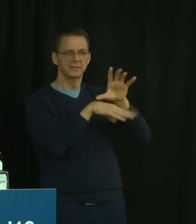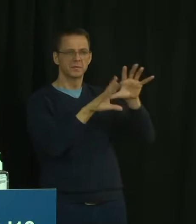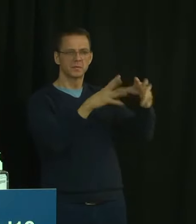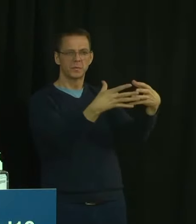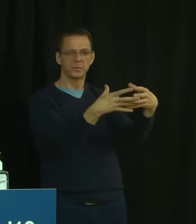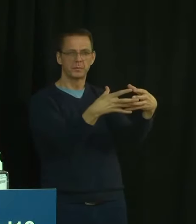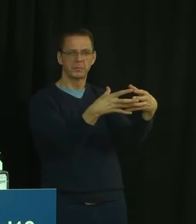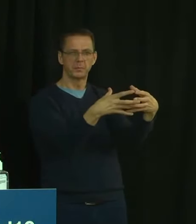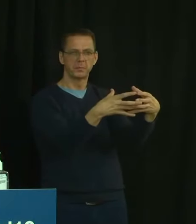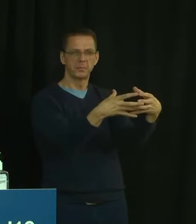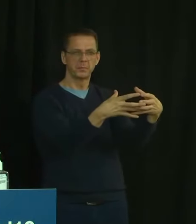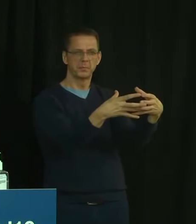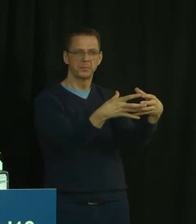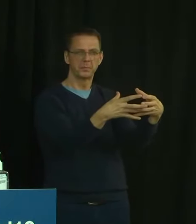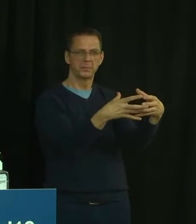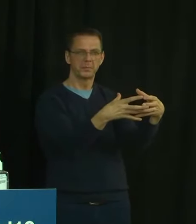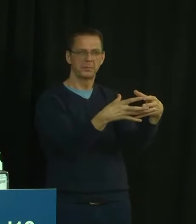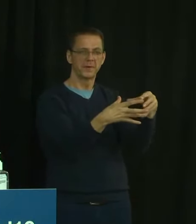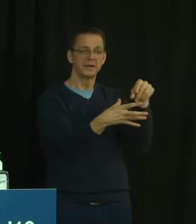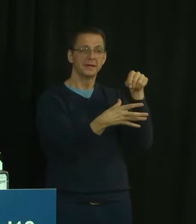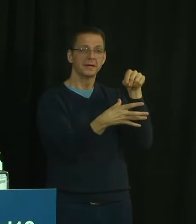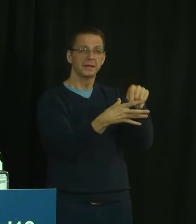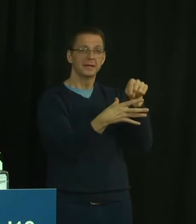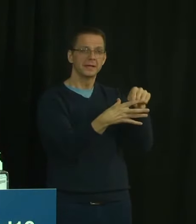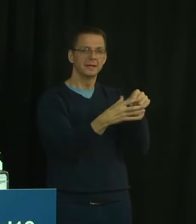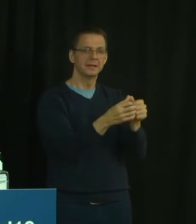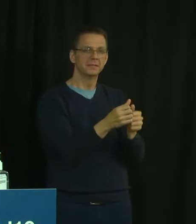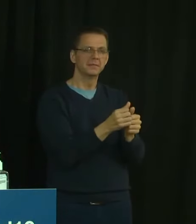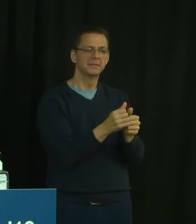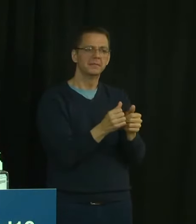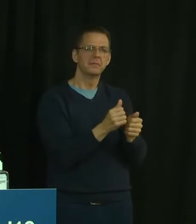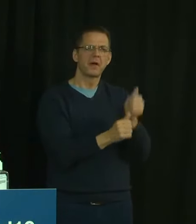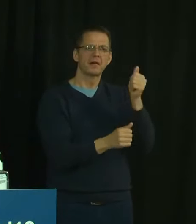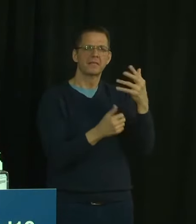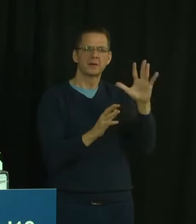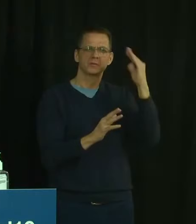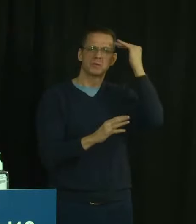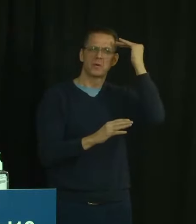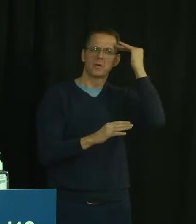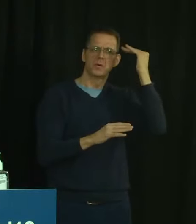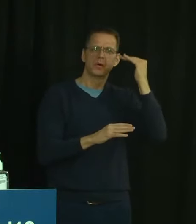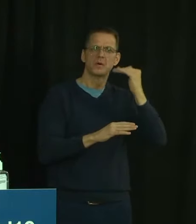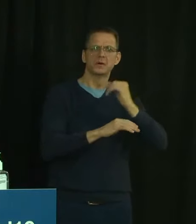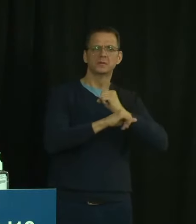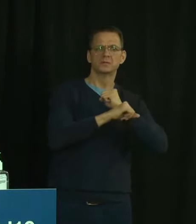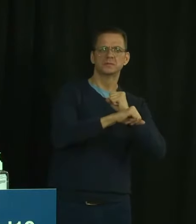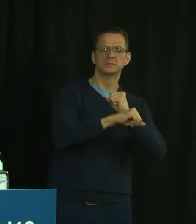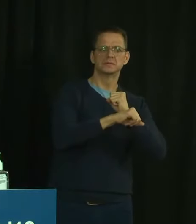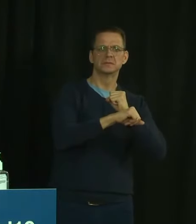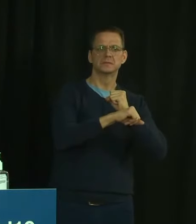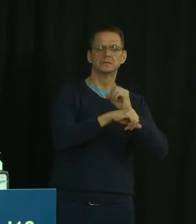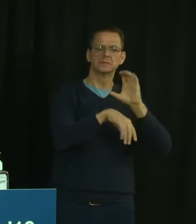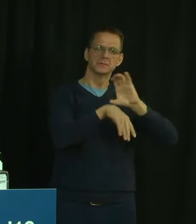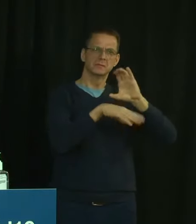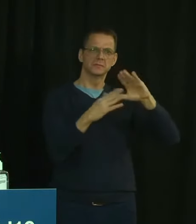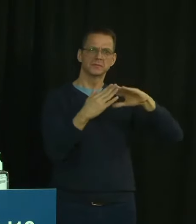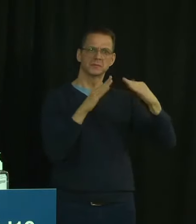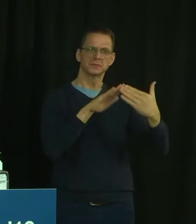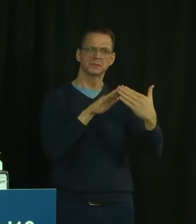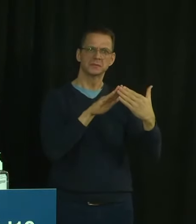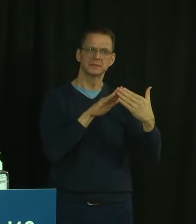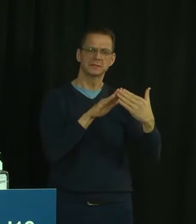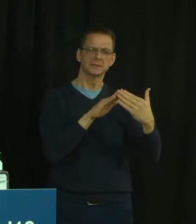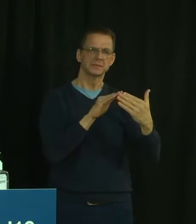topic, know the importance of protecting their communities from COVID-19. And I think it's important to note that there have